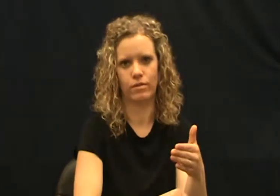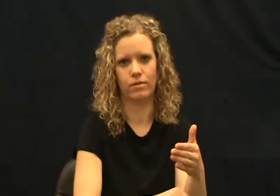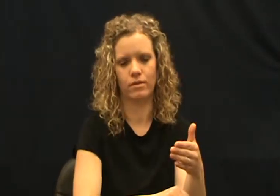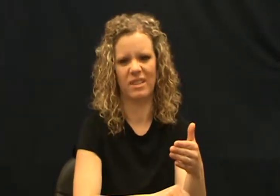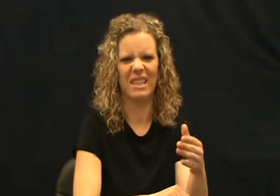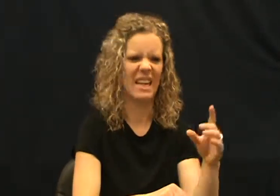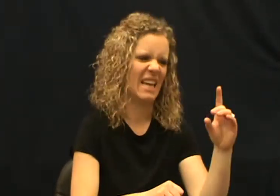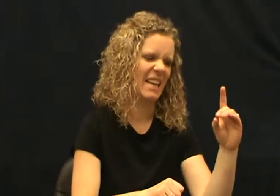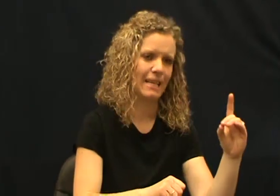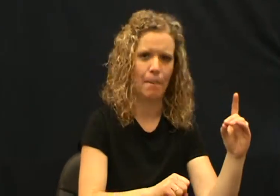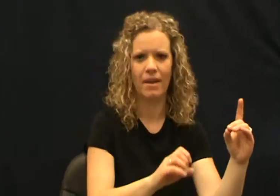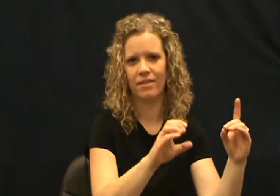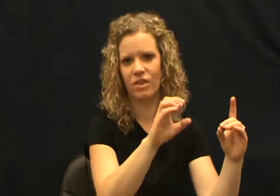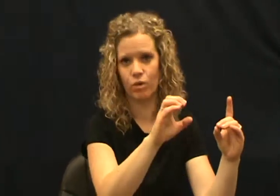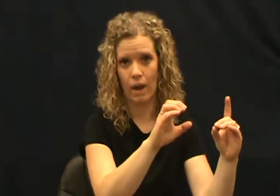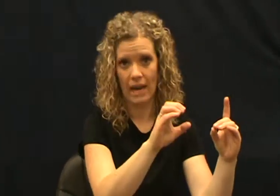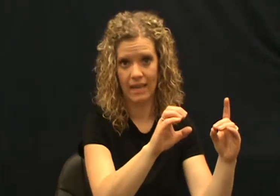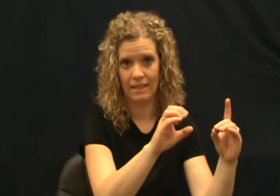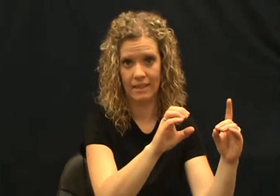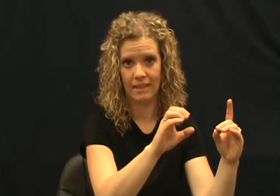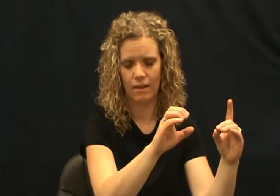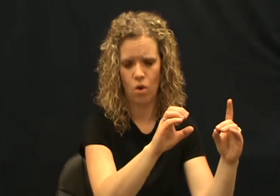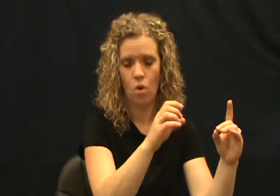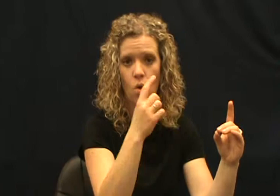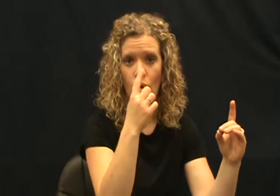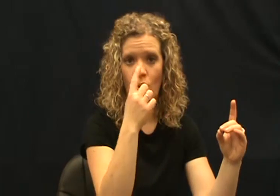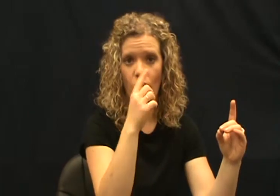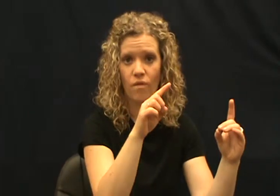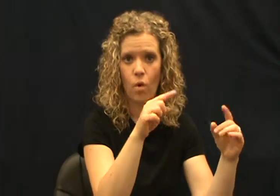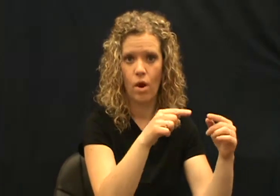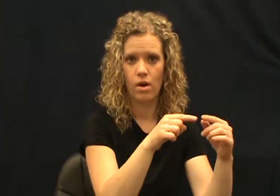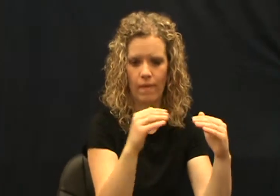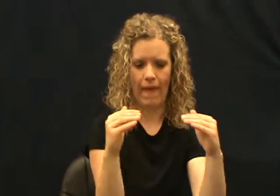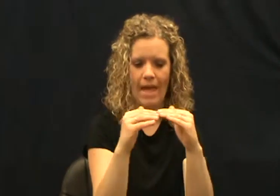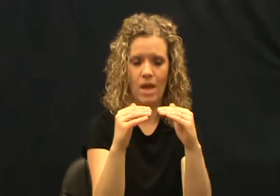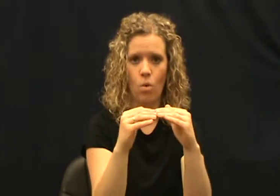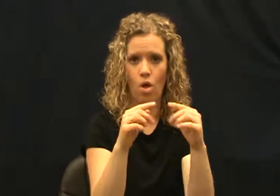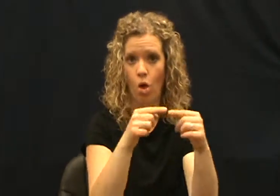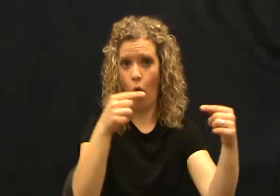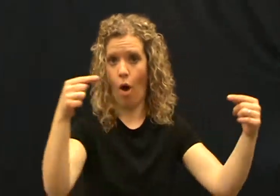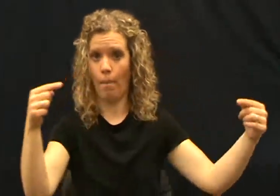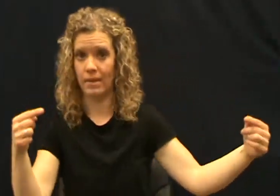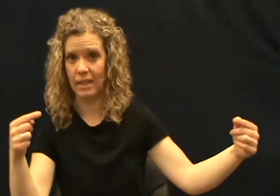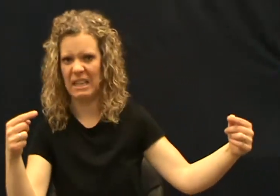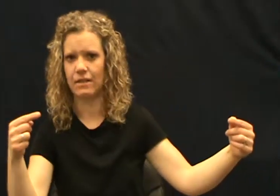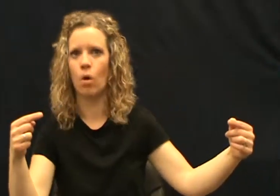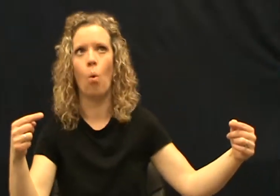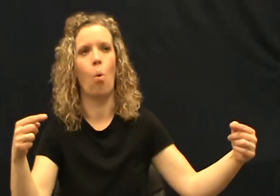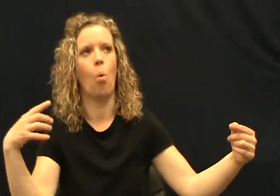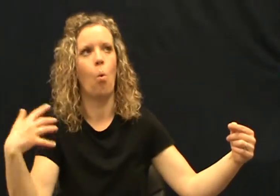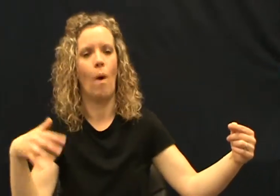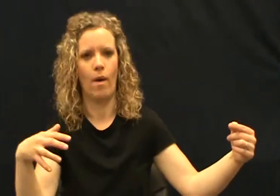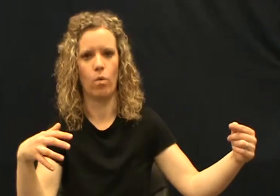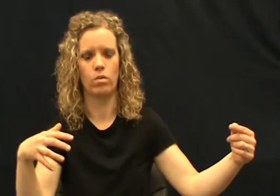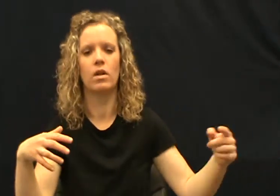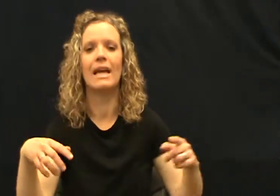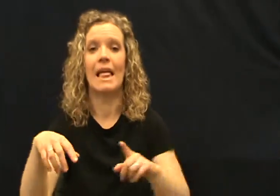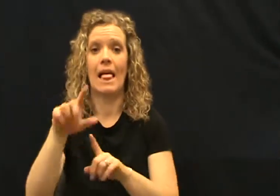credit works just the opposite on the other side of the accounting equation. For liabilities,